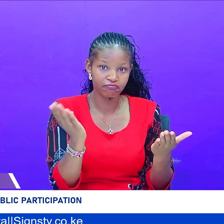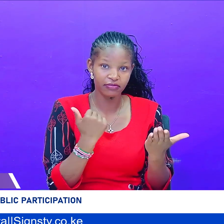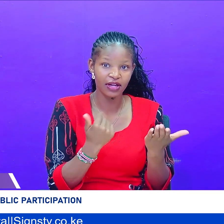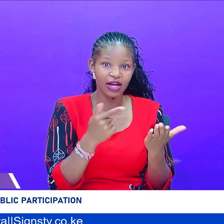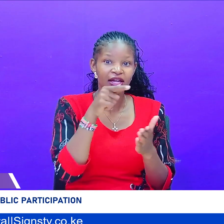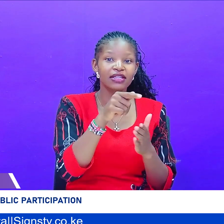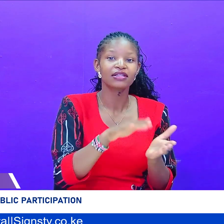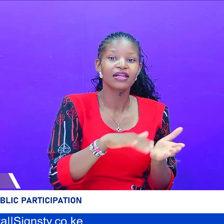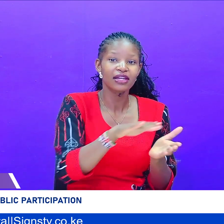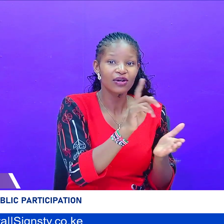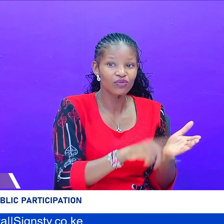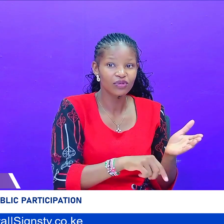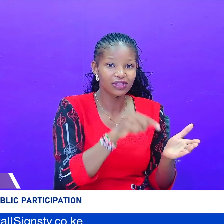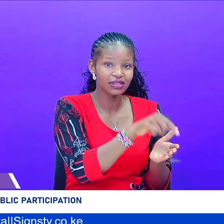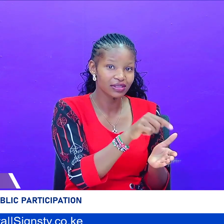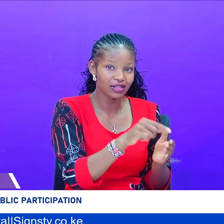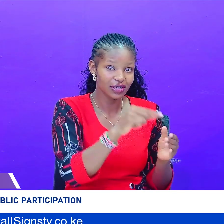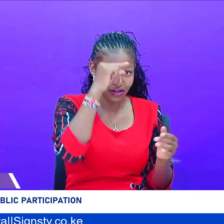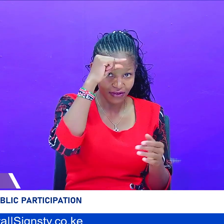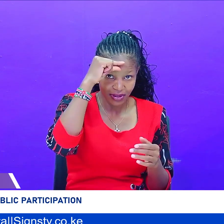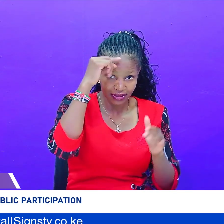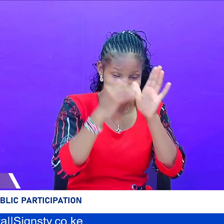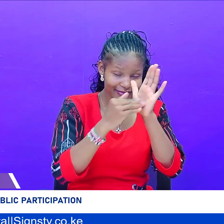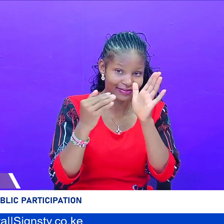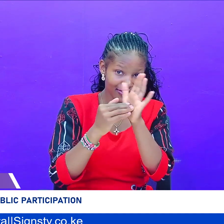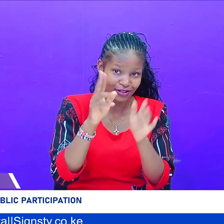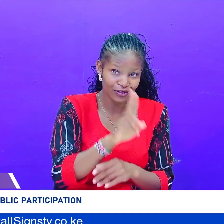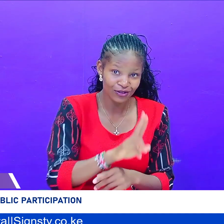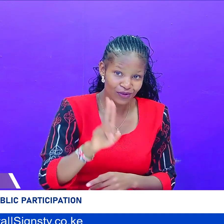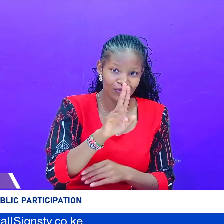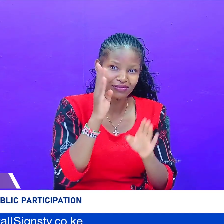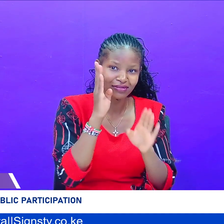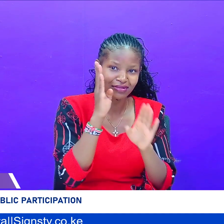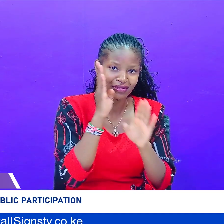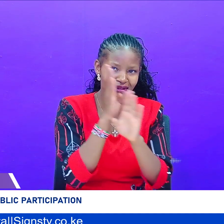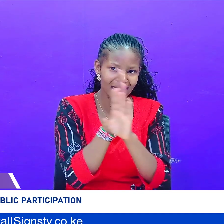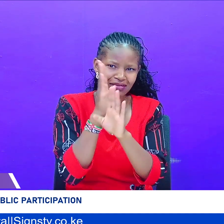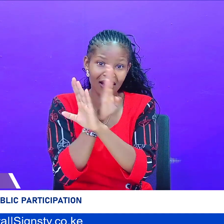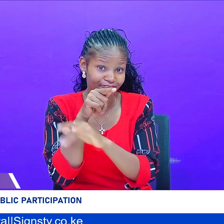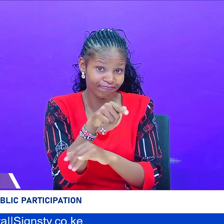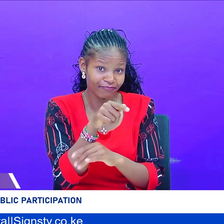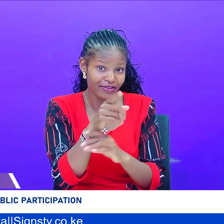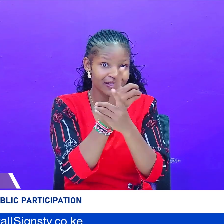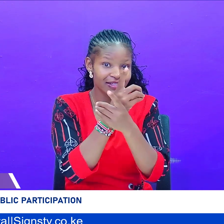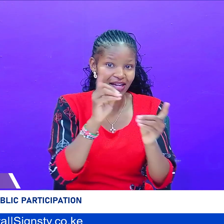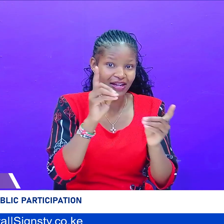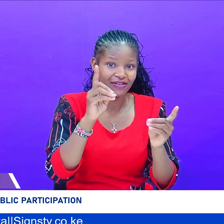During these sessions, locals cautioned the government against using hidden tactics to deceive